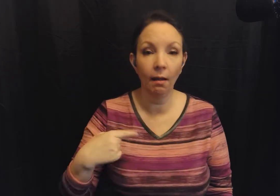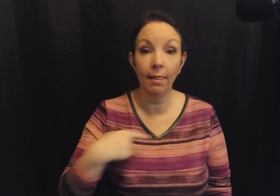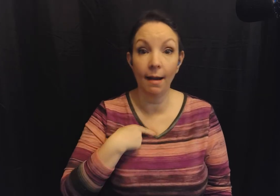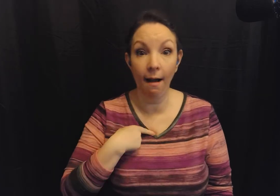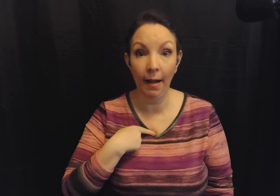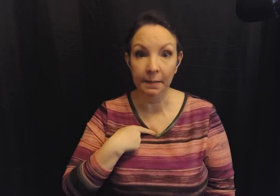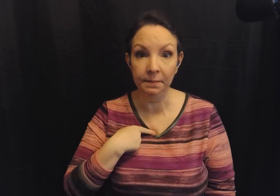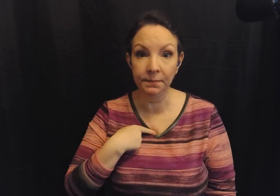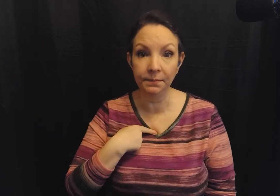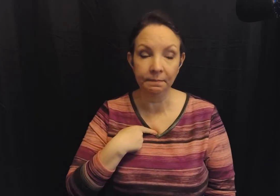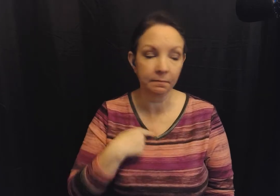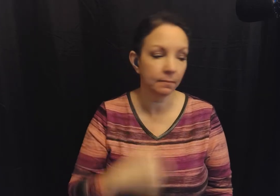I.